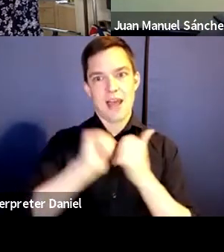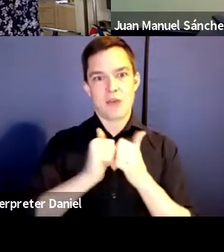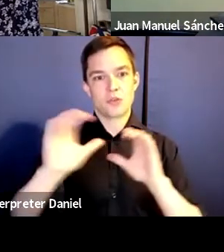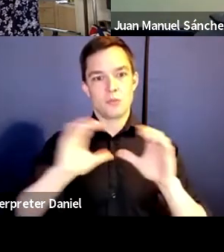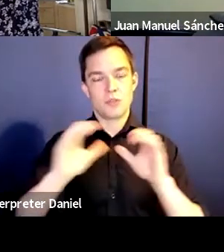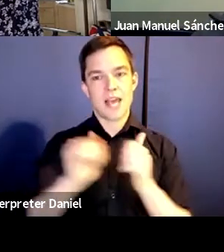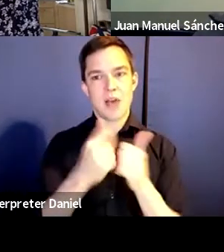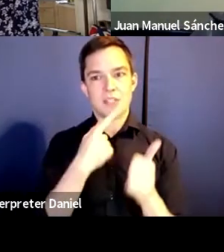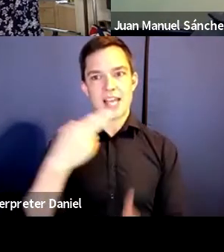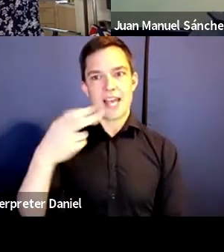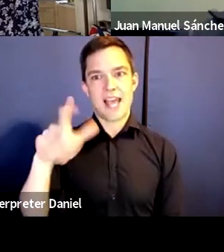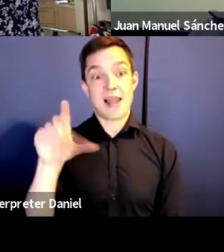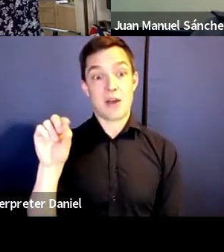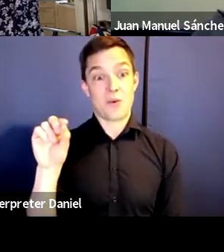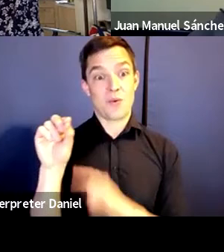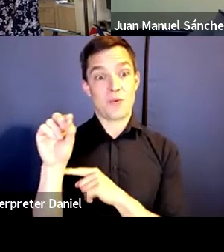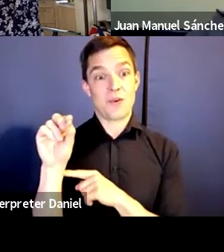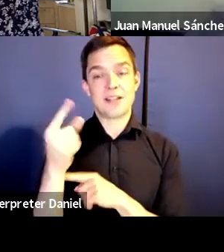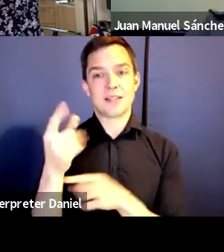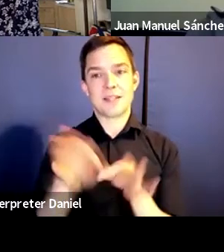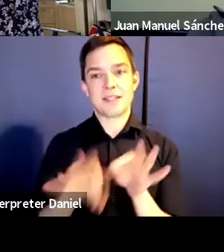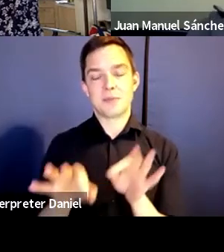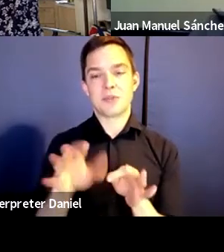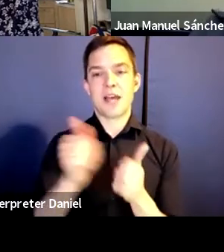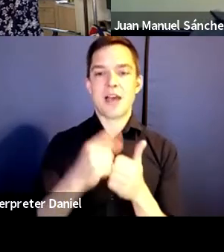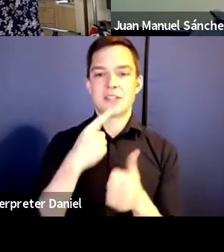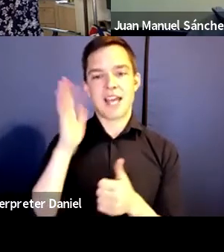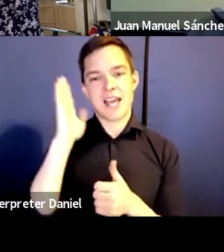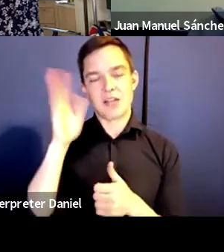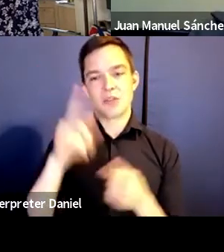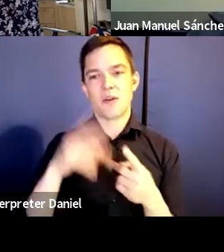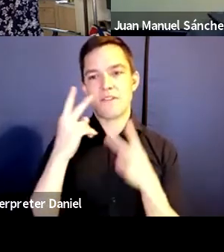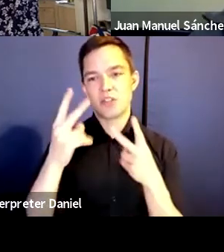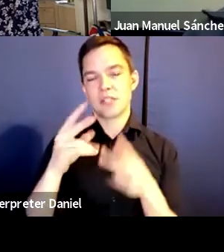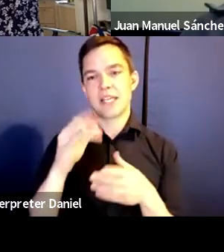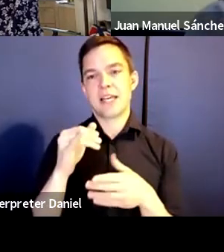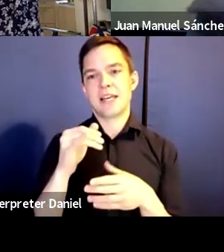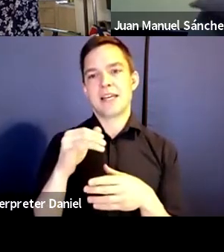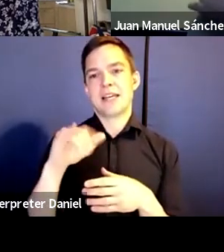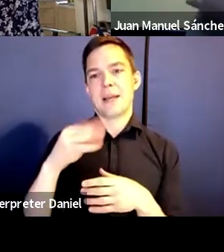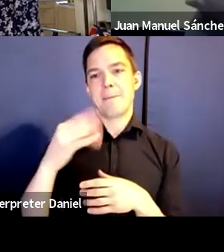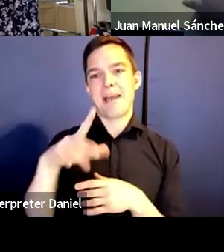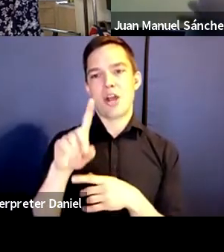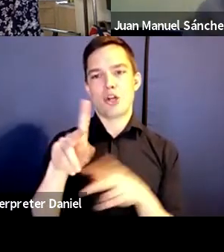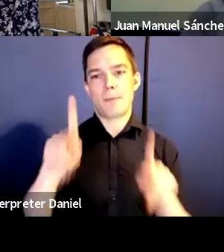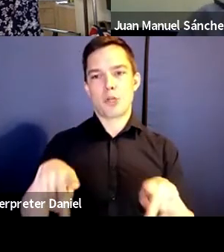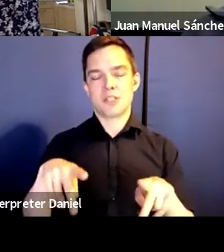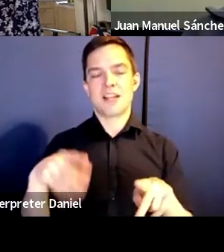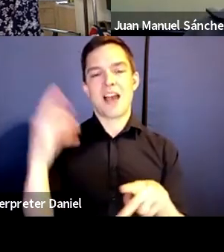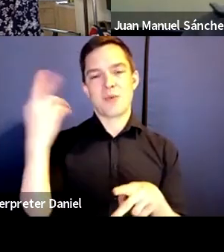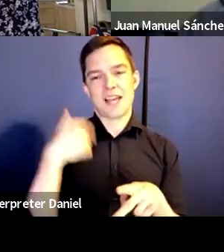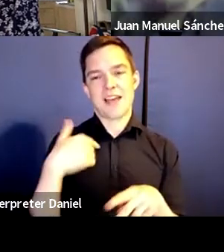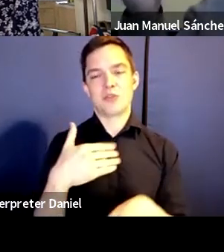Something simply as how to say hello to a visually impaired people. I learned that I have to touch their